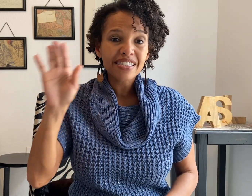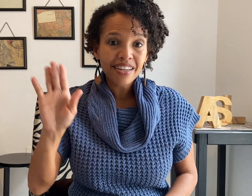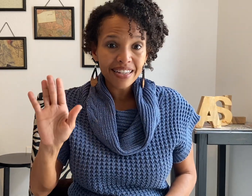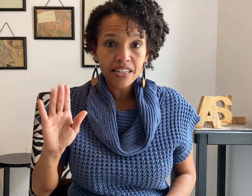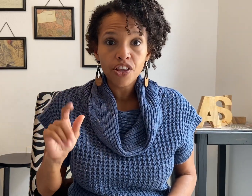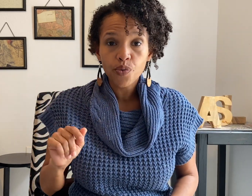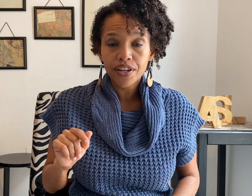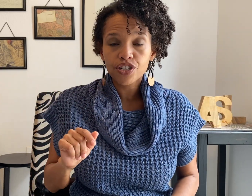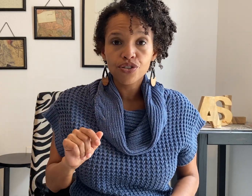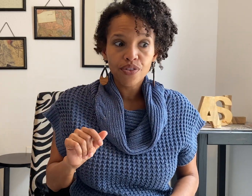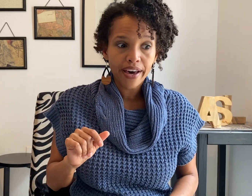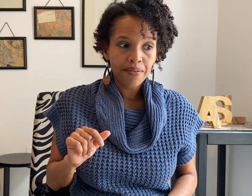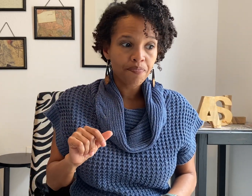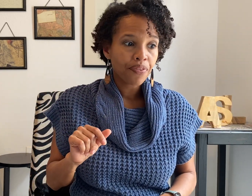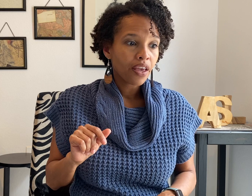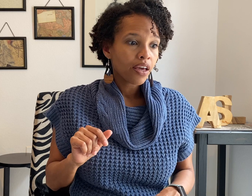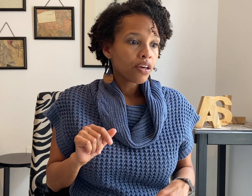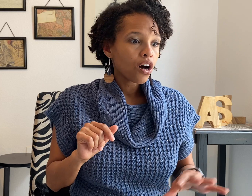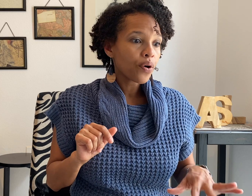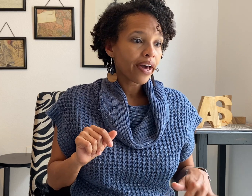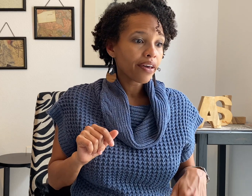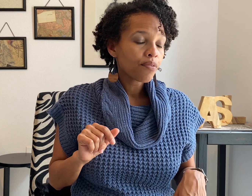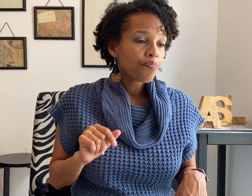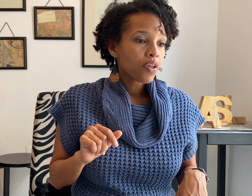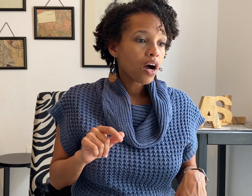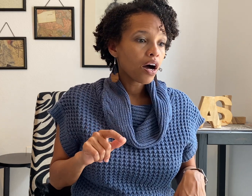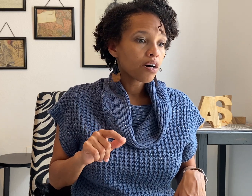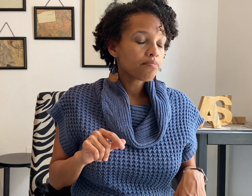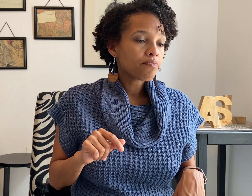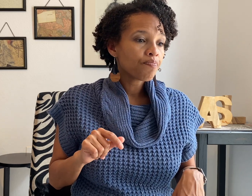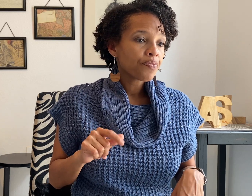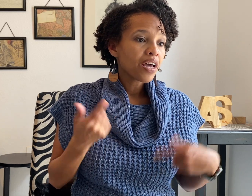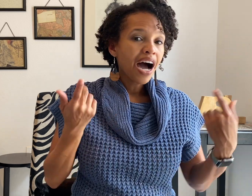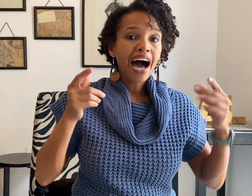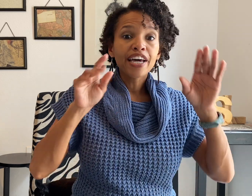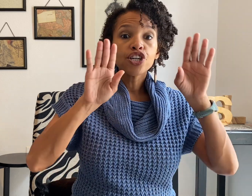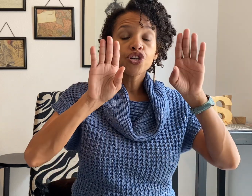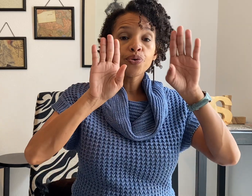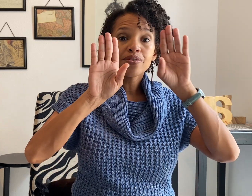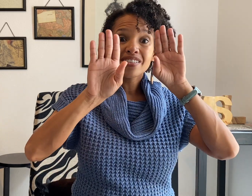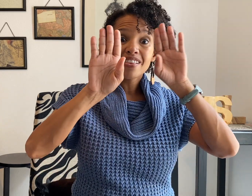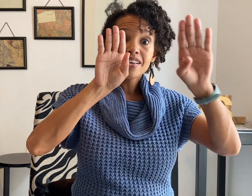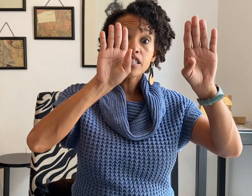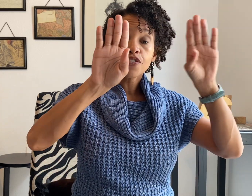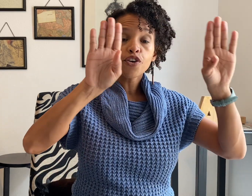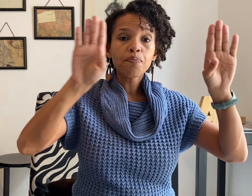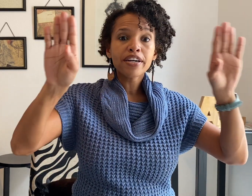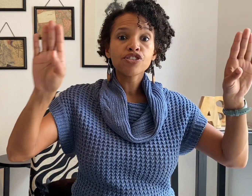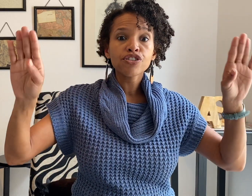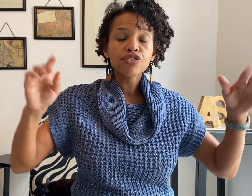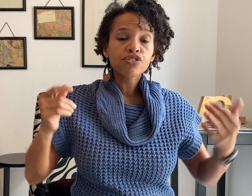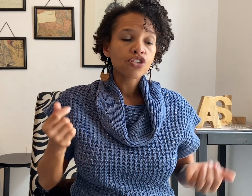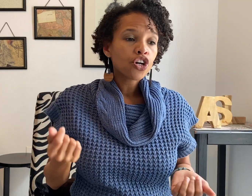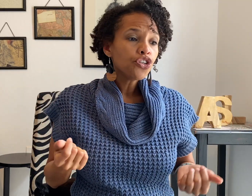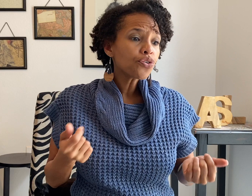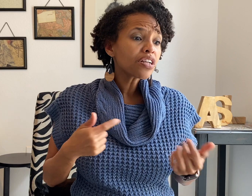Sunday is another way to do that. Okay, I used this for pictures. You could have